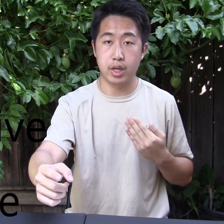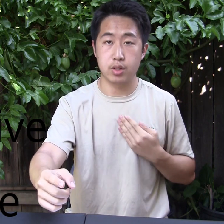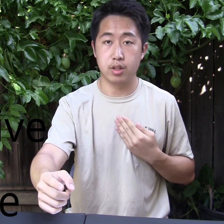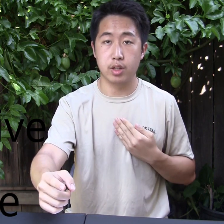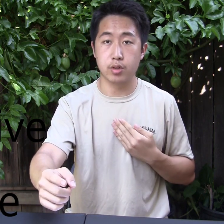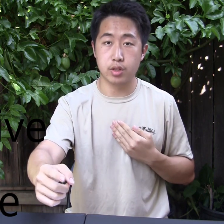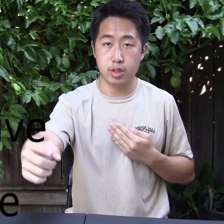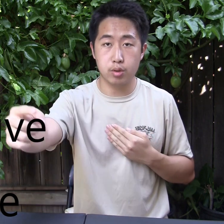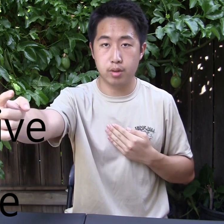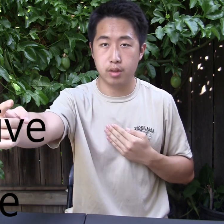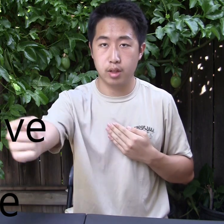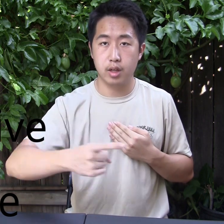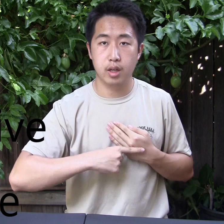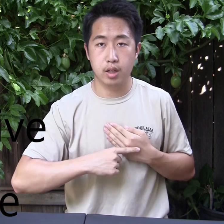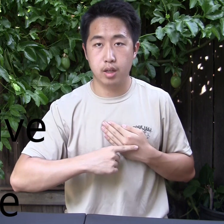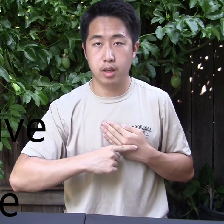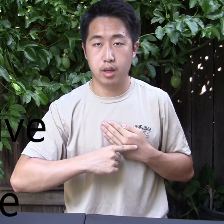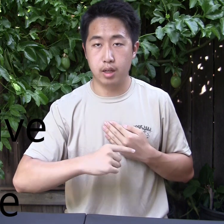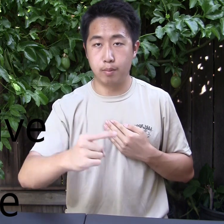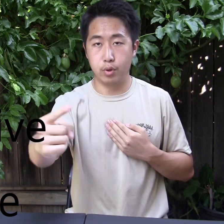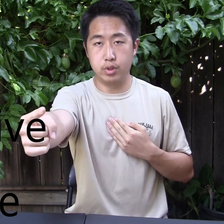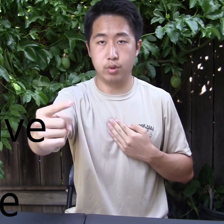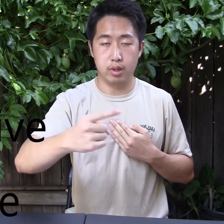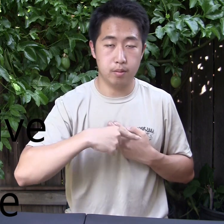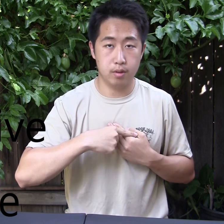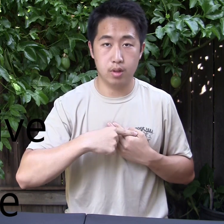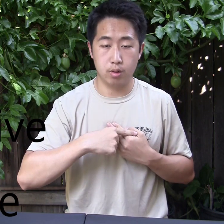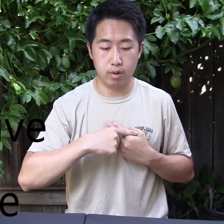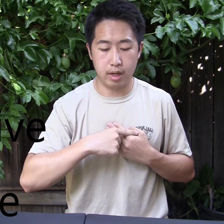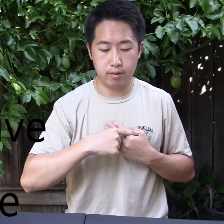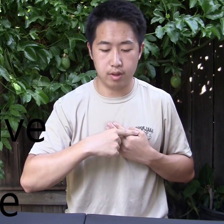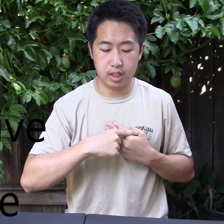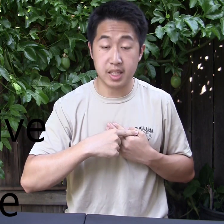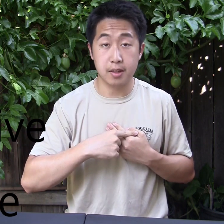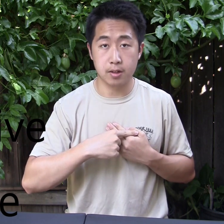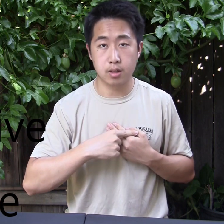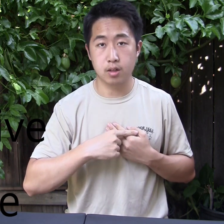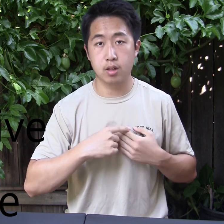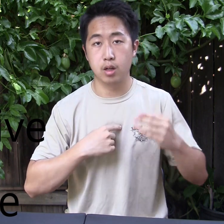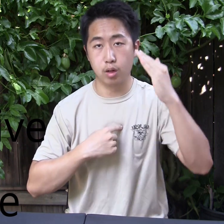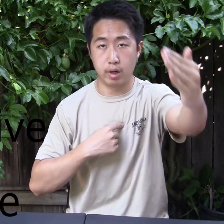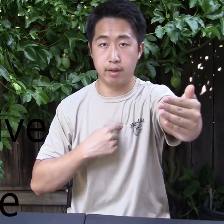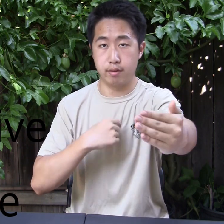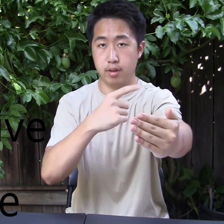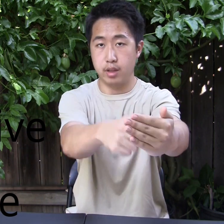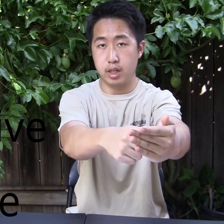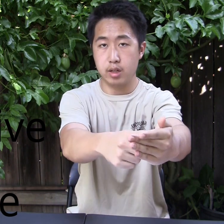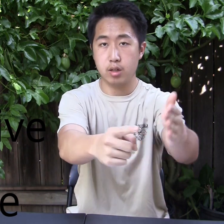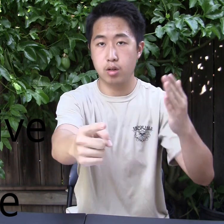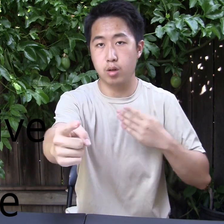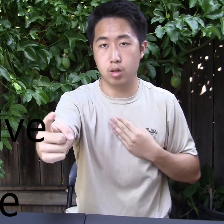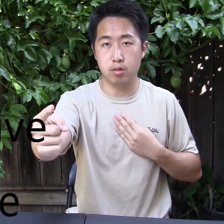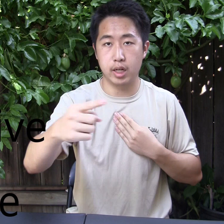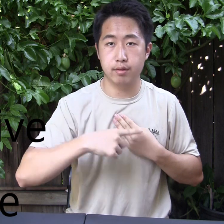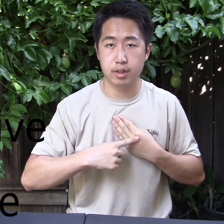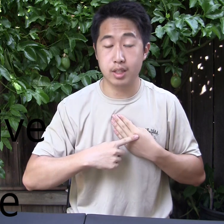location nearer to you and point to it. Arrive here. Arrive there or arrive